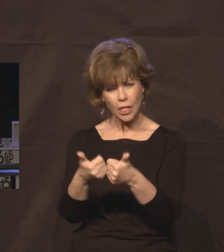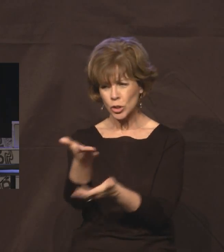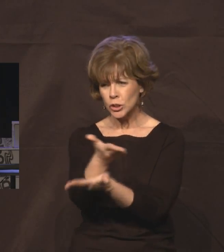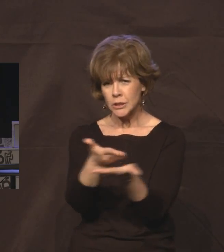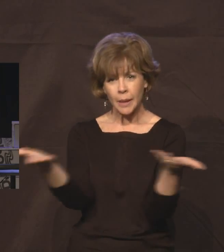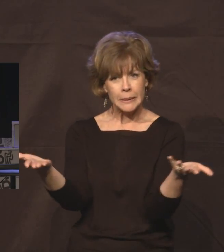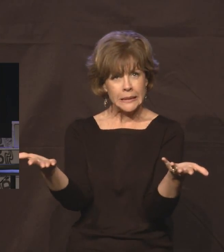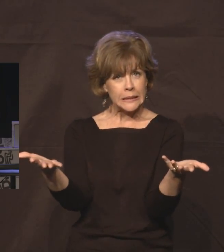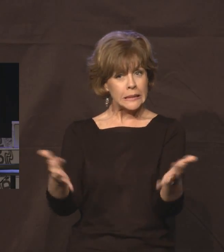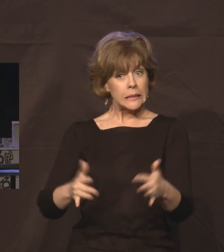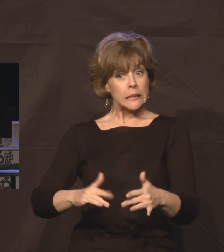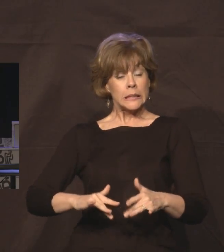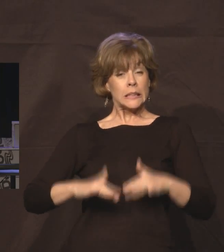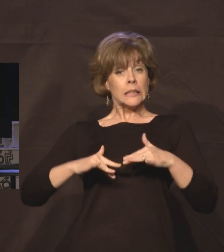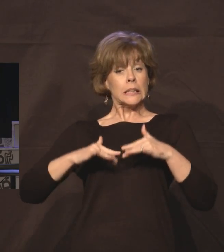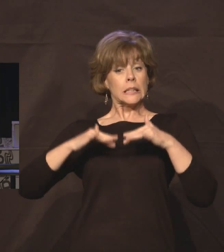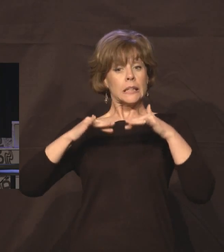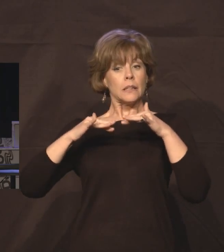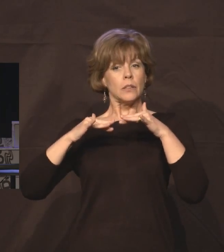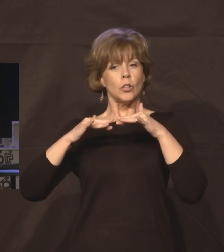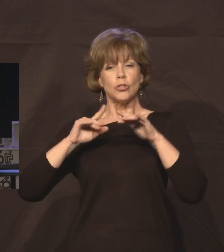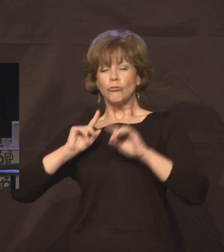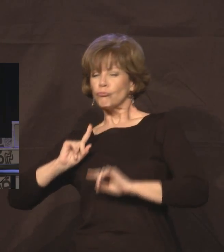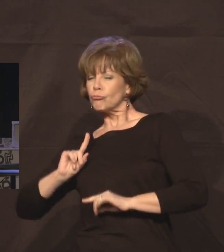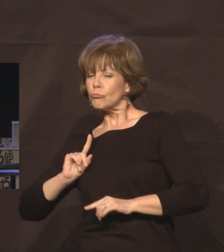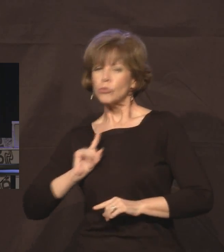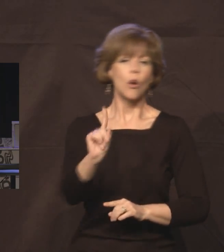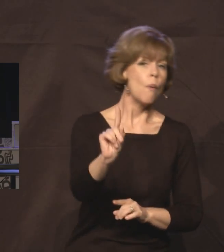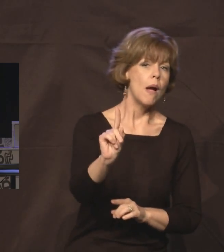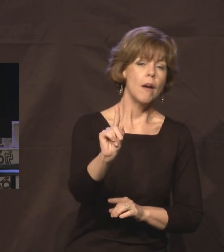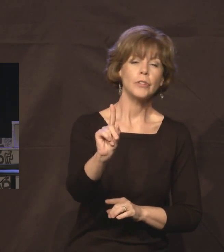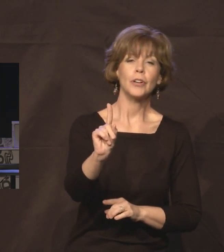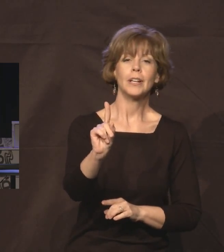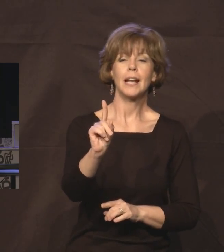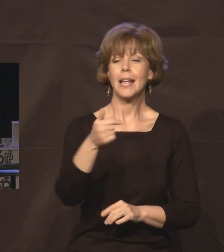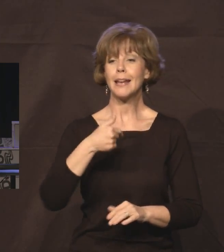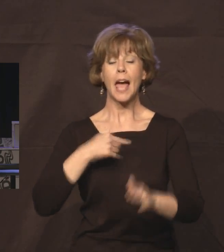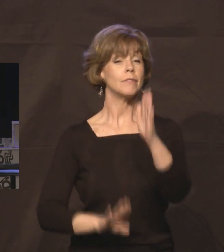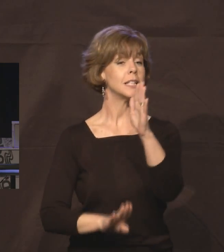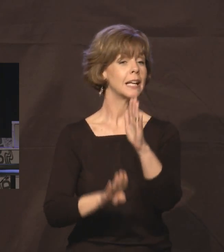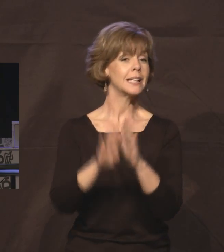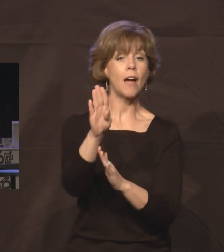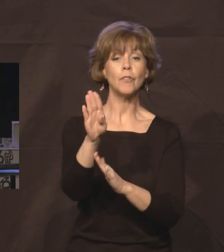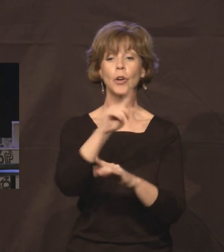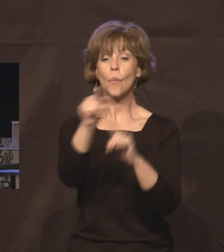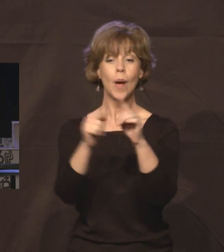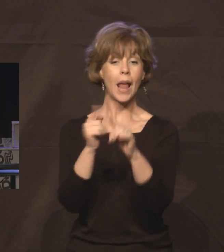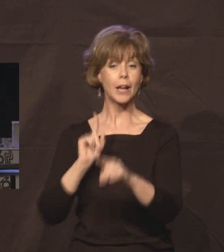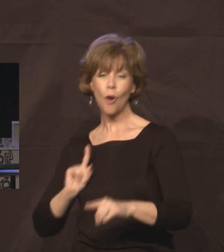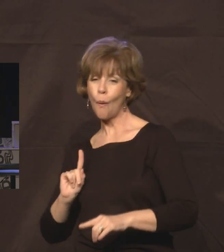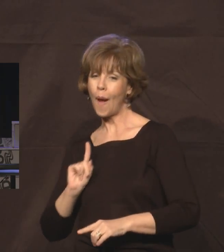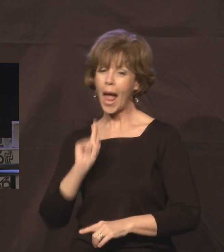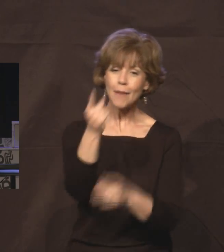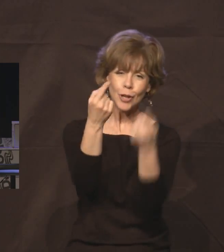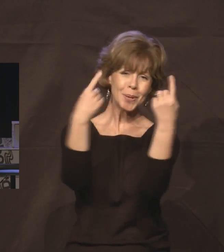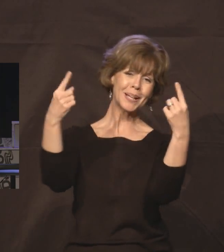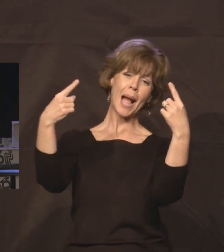oh, like, go after it. And I've discovered that when I go after it and I accomplish